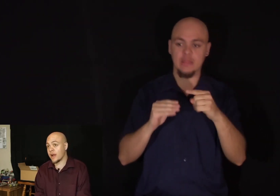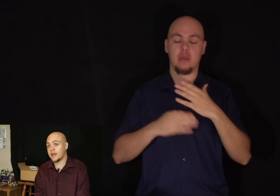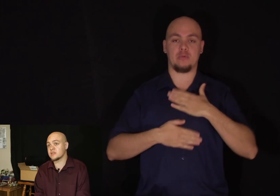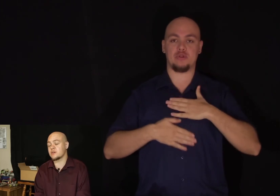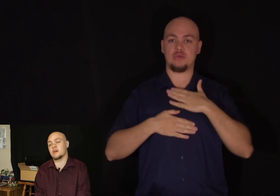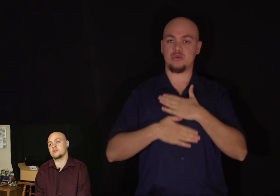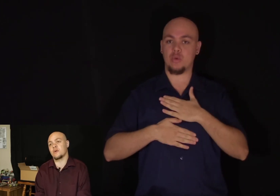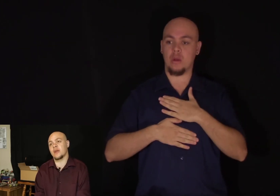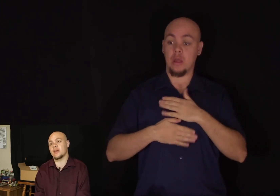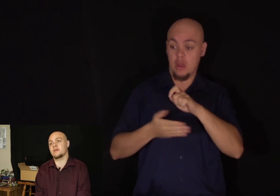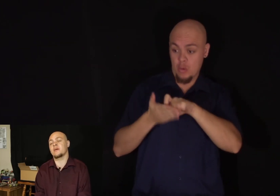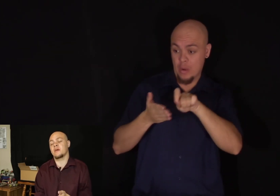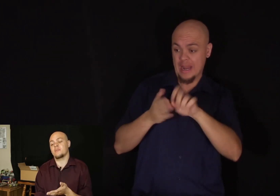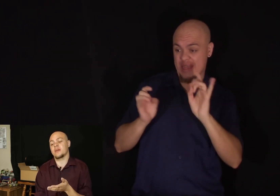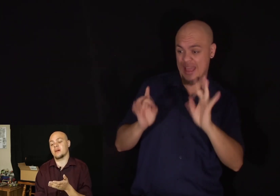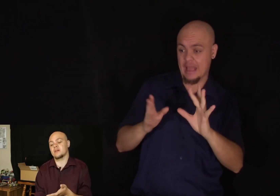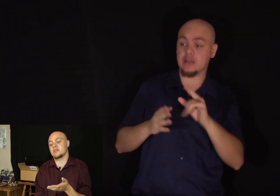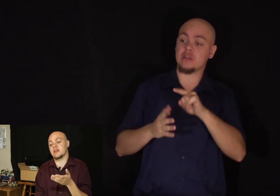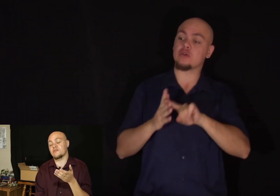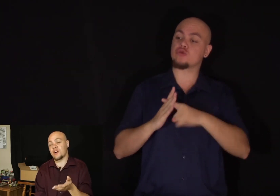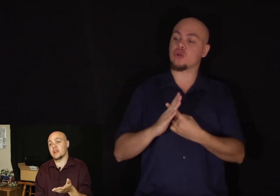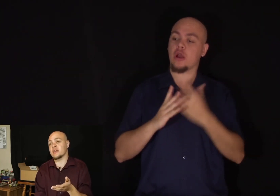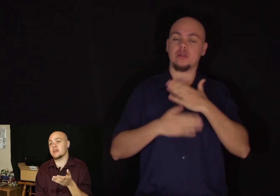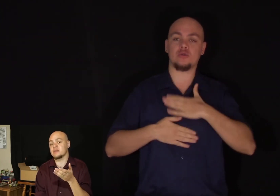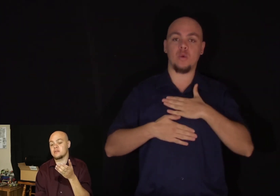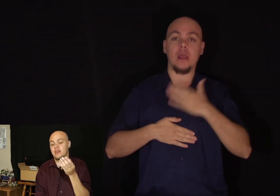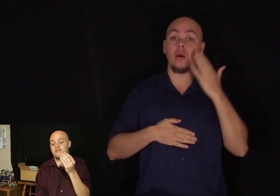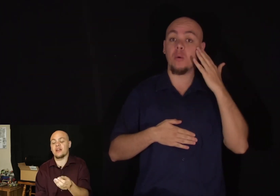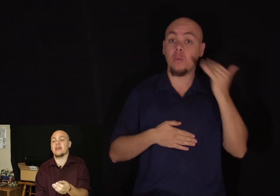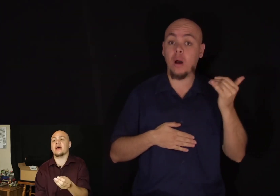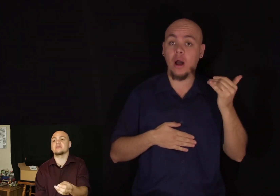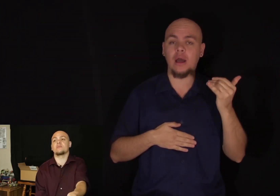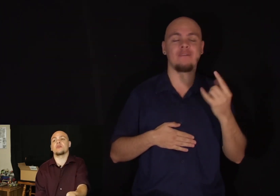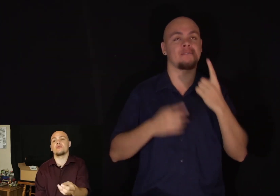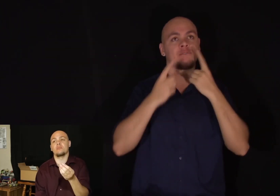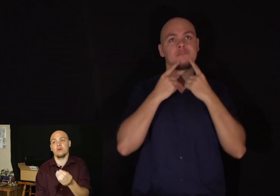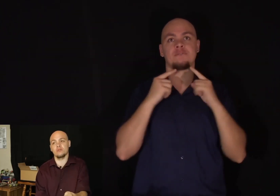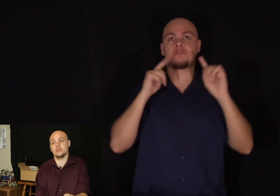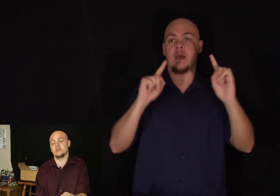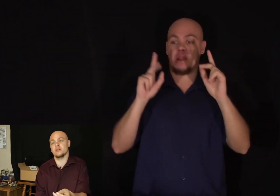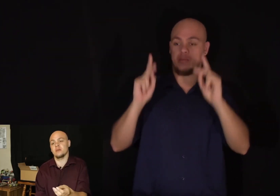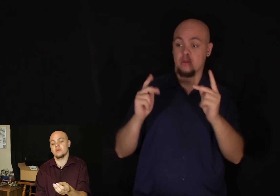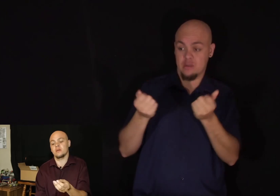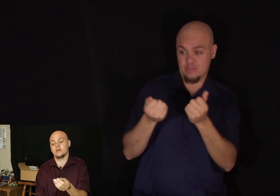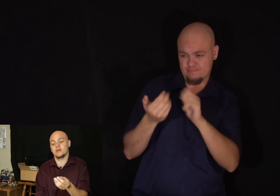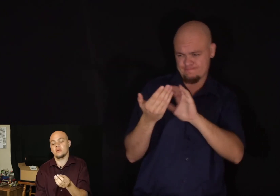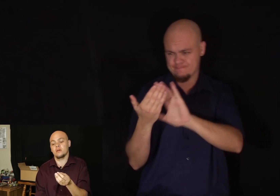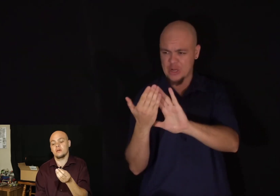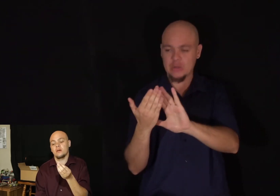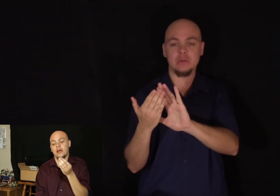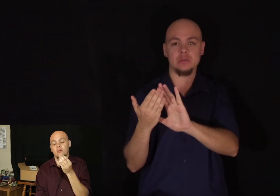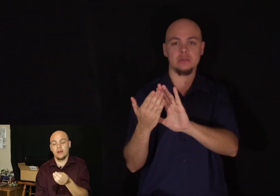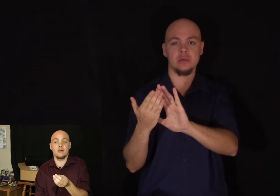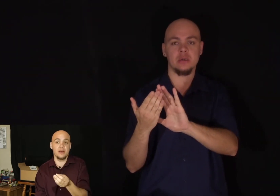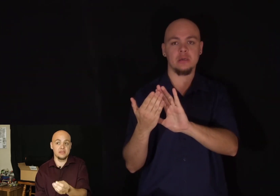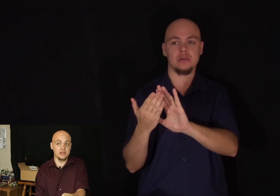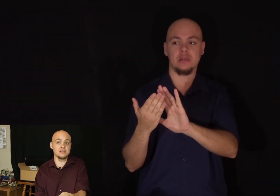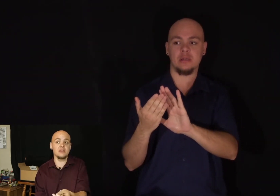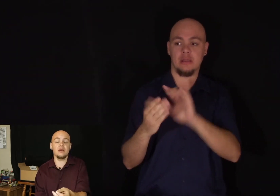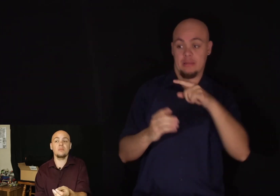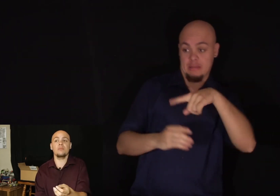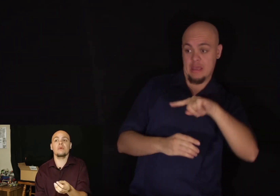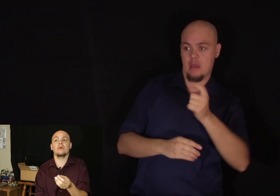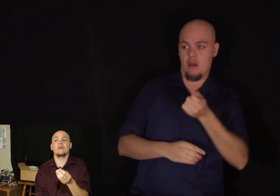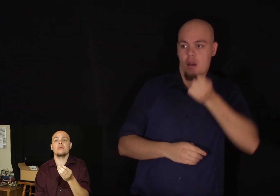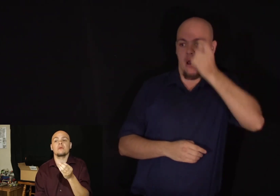hated writing start enjoying it, because they finally had someone who approached it in a way that made sense